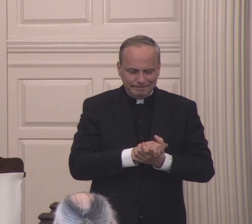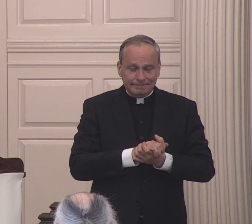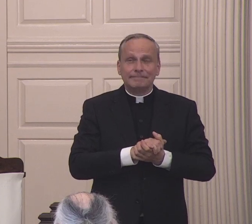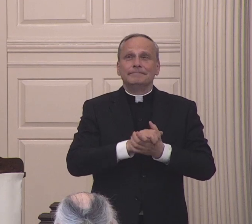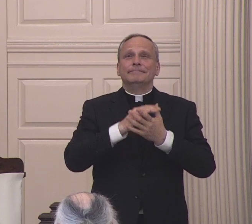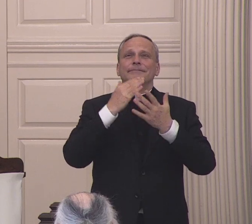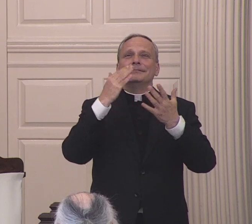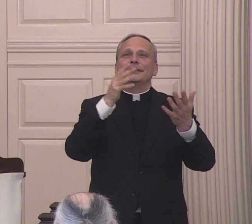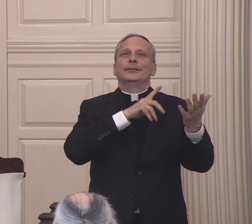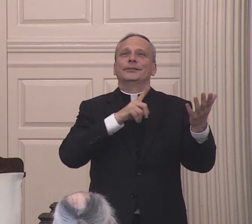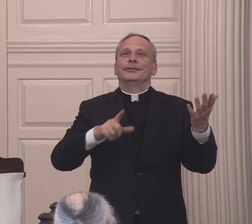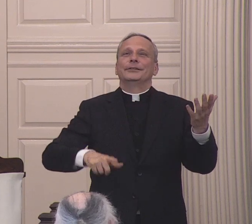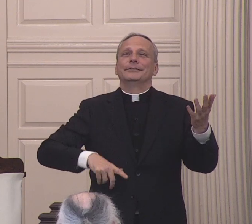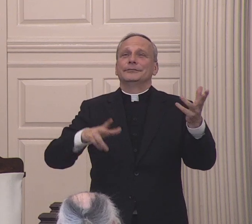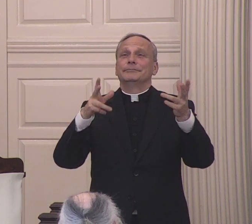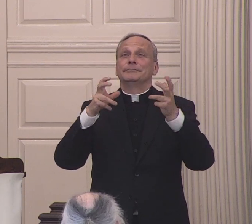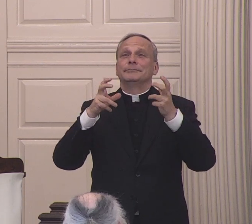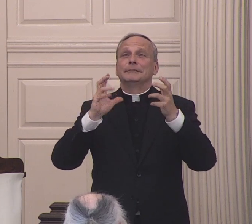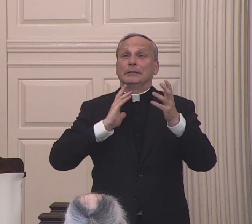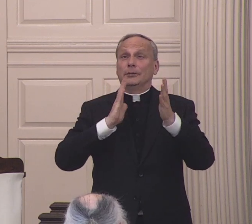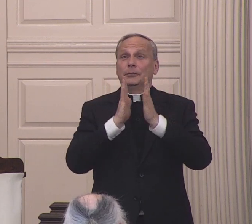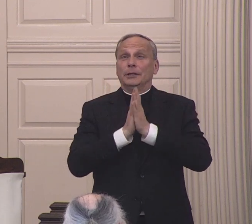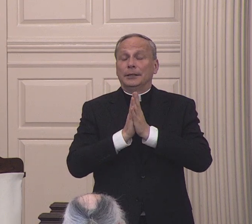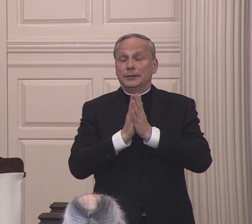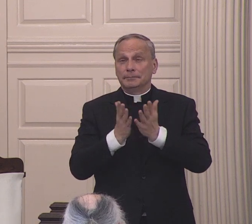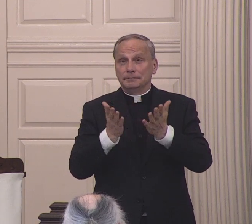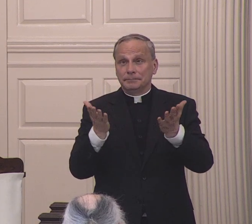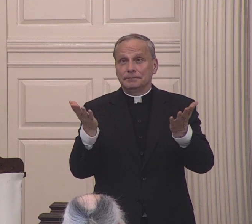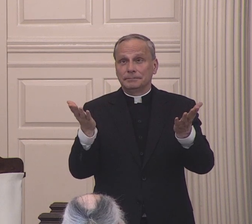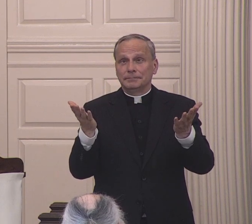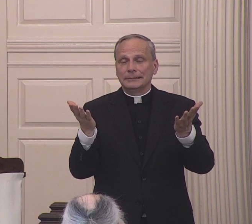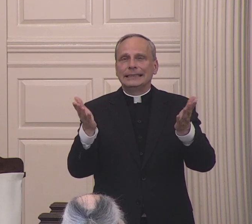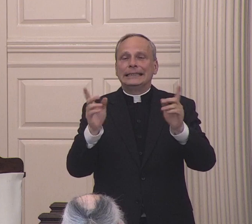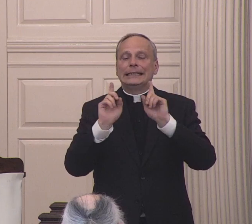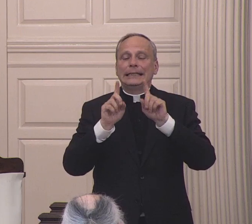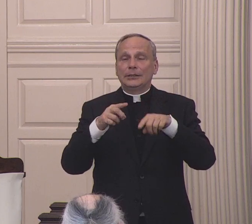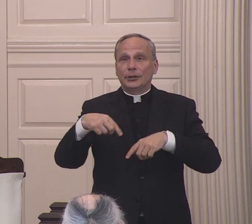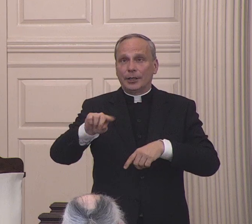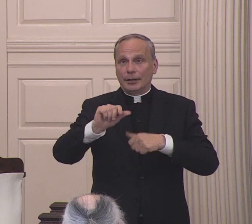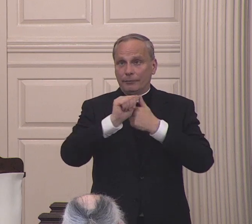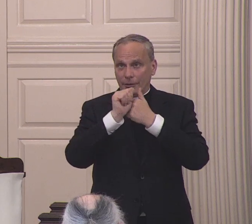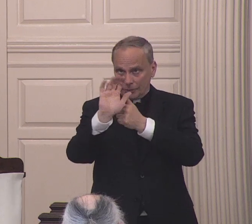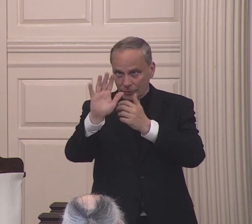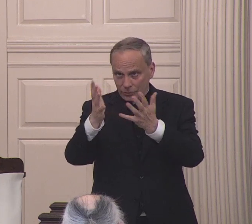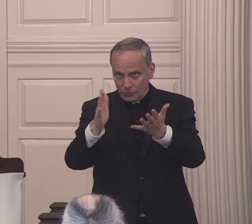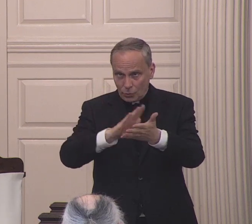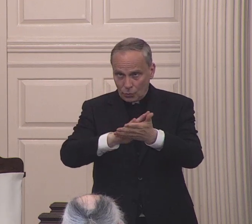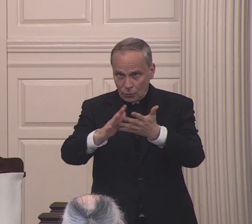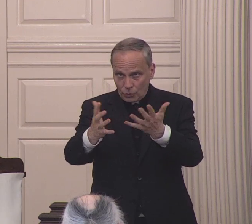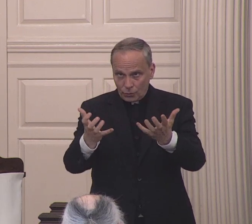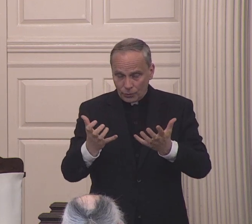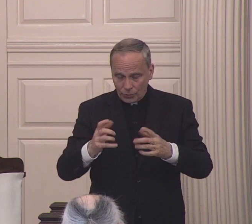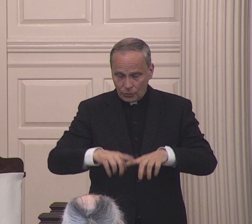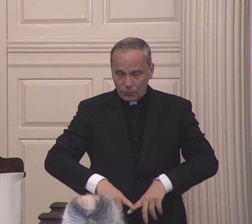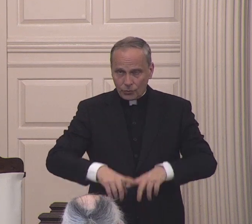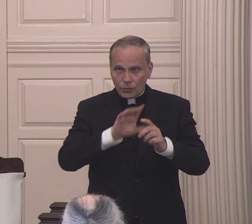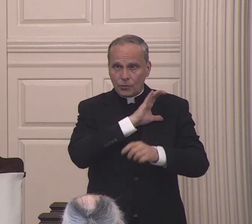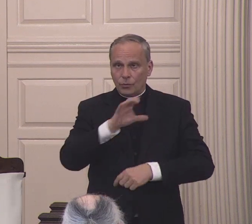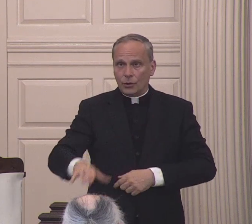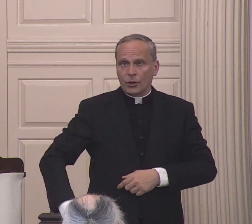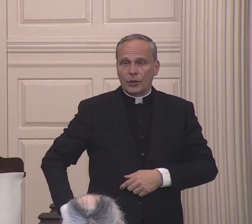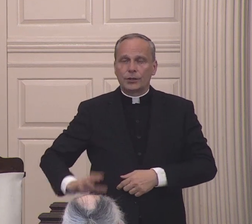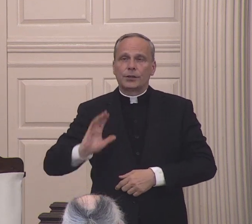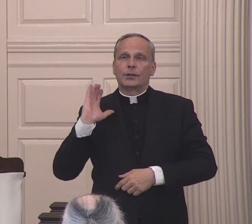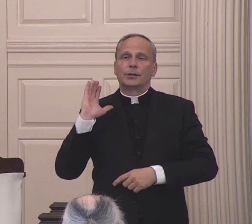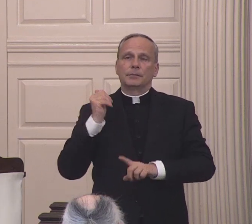We thank you, Lord, for listening to our prayers and answering them according to your holy will, through Christ our